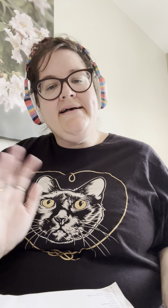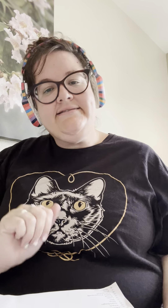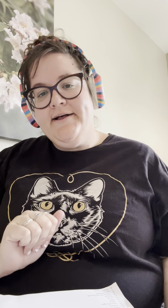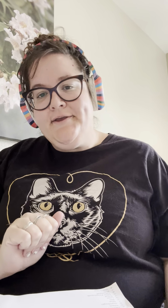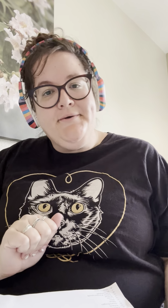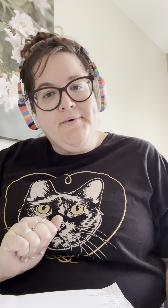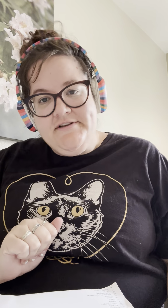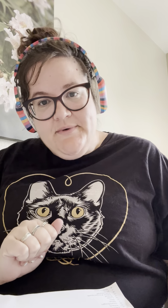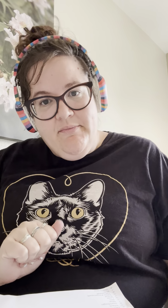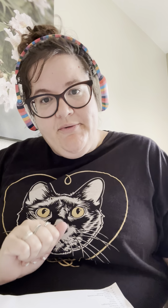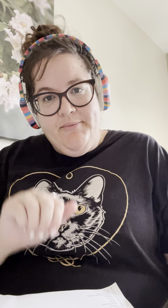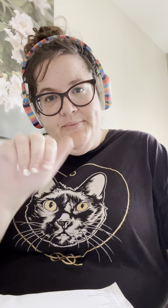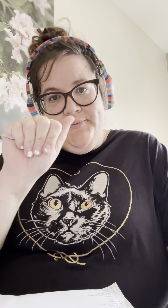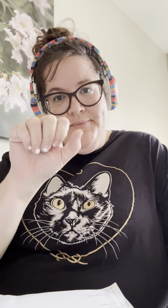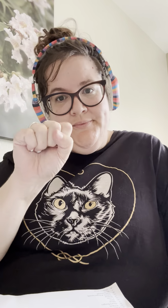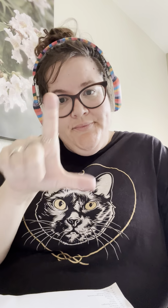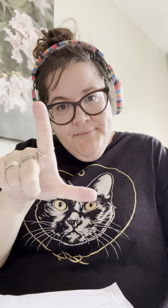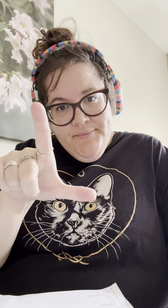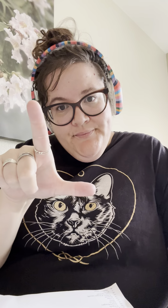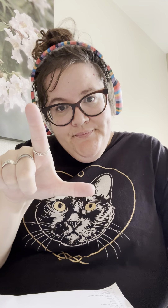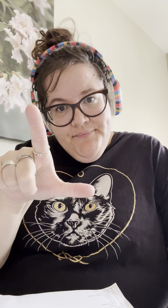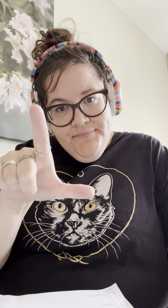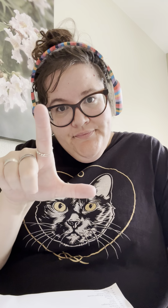ASL, you know this one, boo.